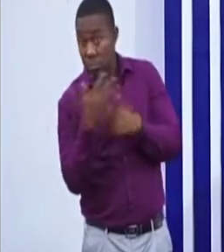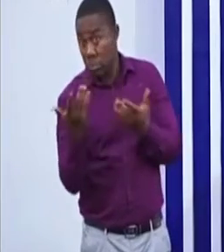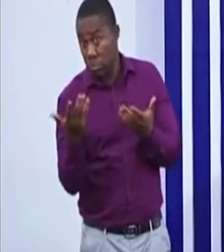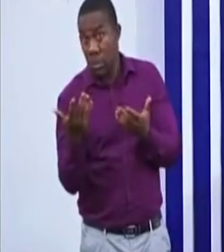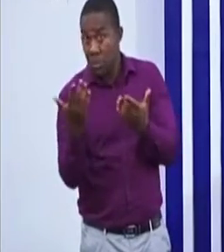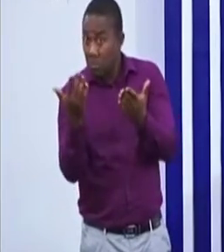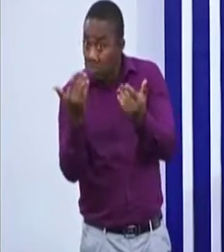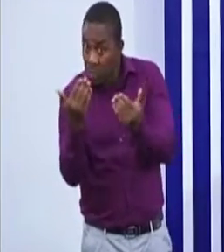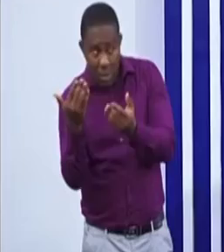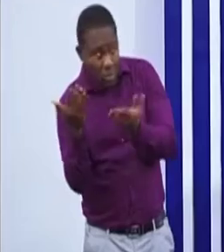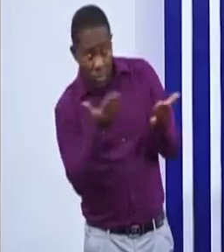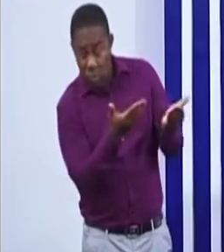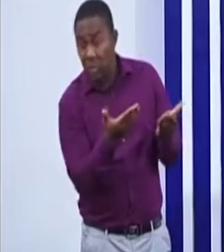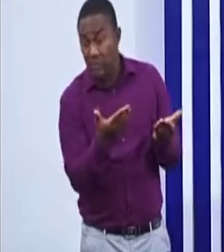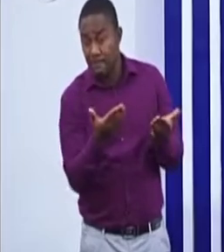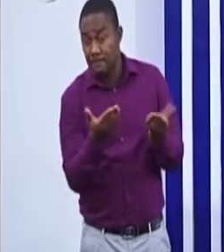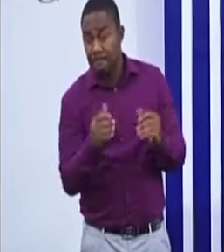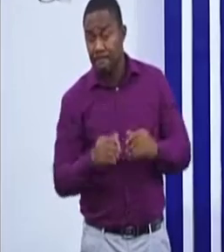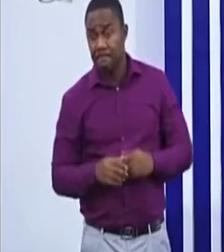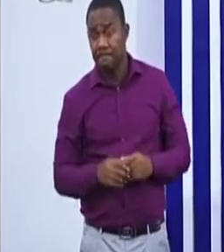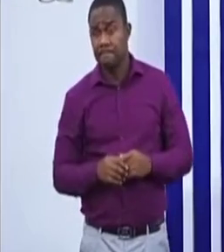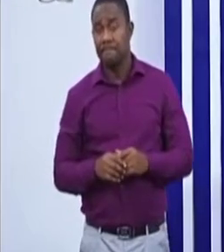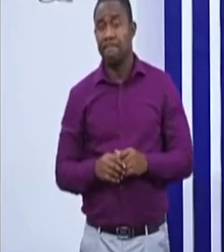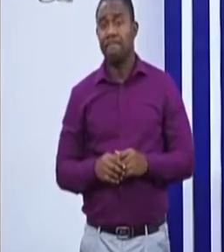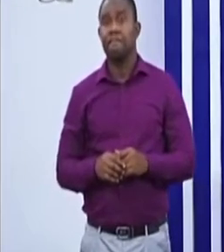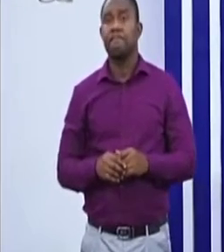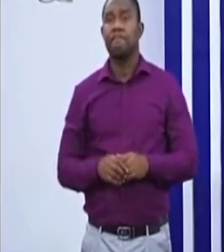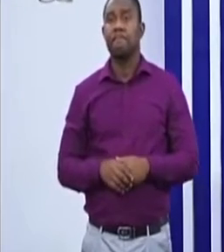those suggestions are also welcome.